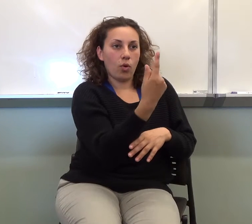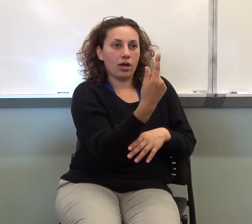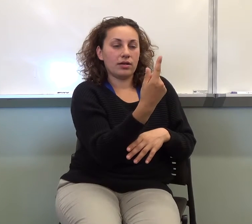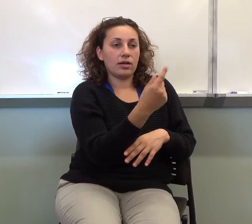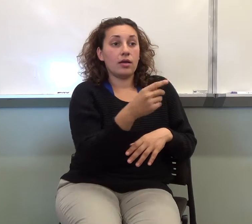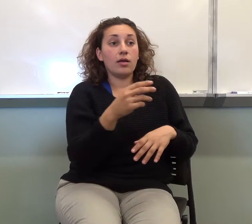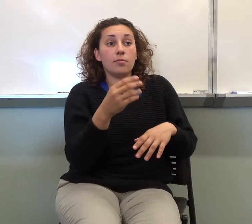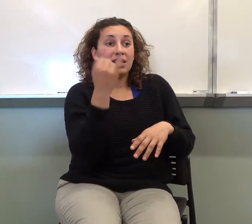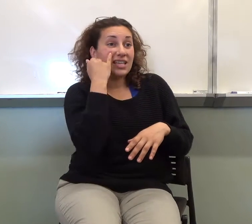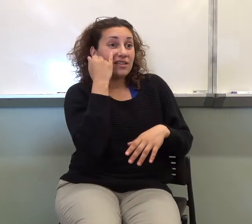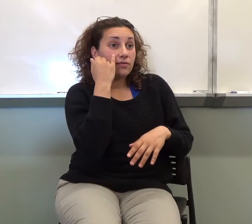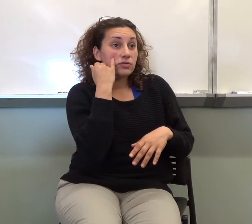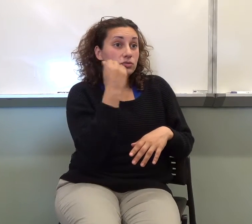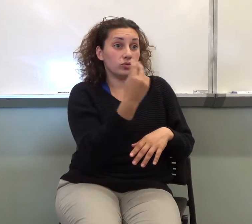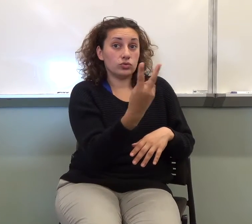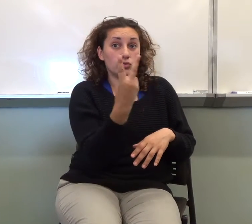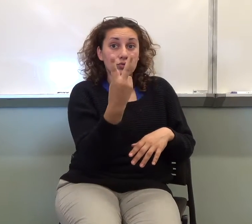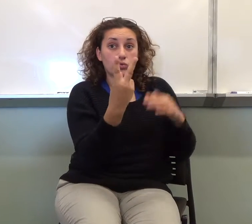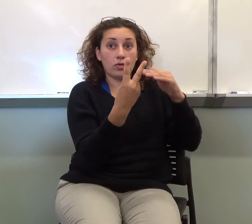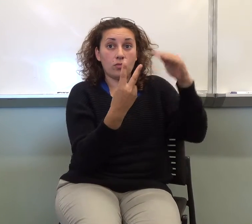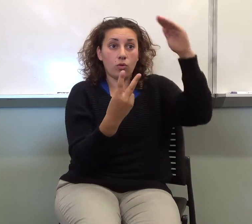the mathematical formula.